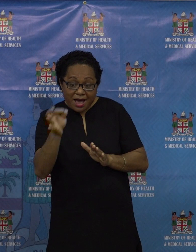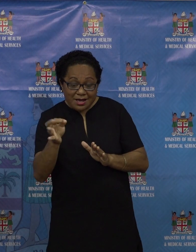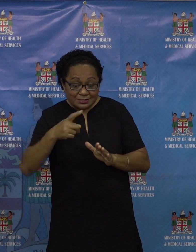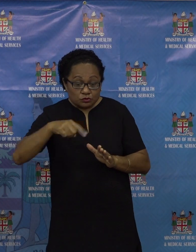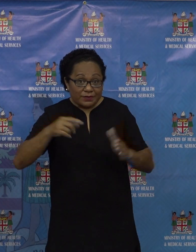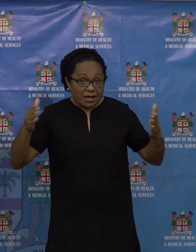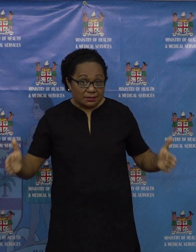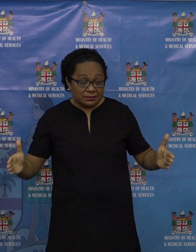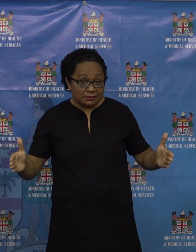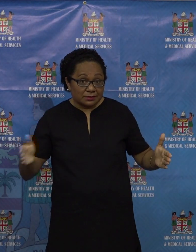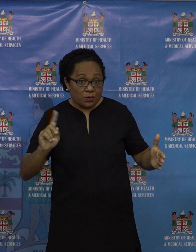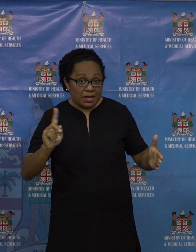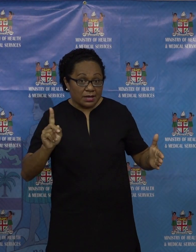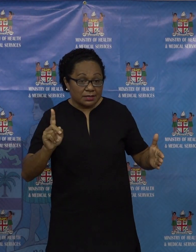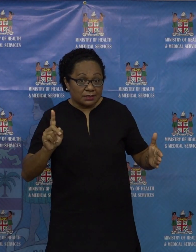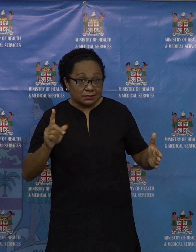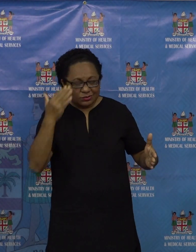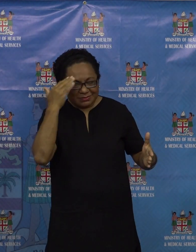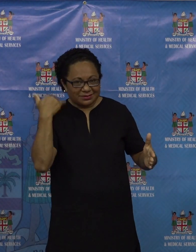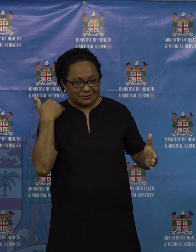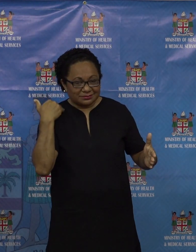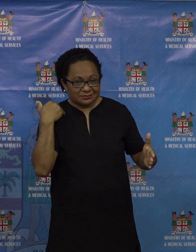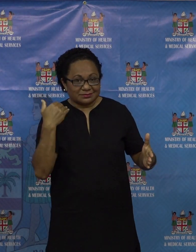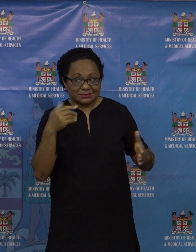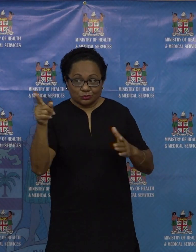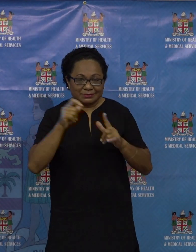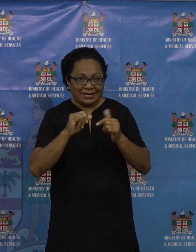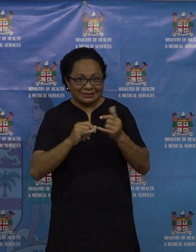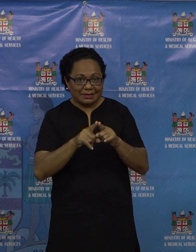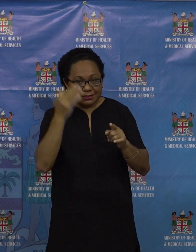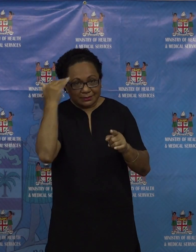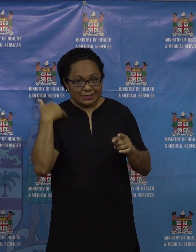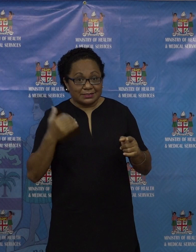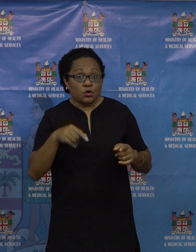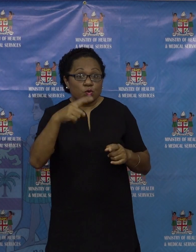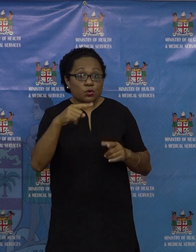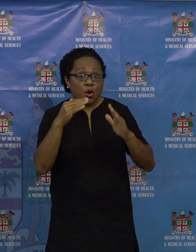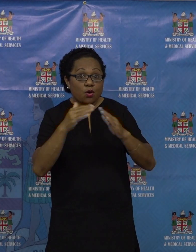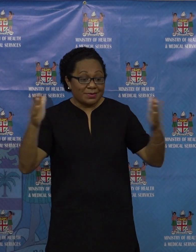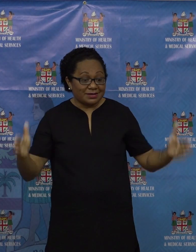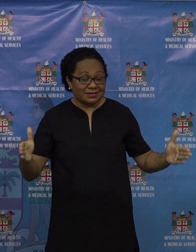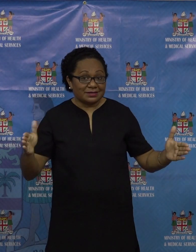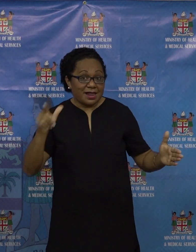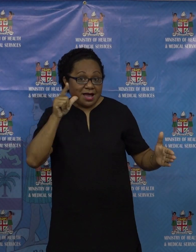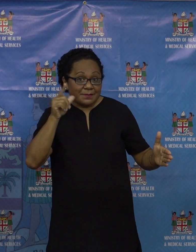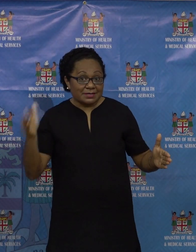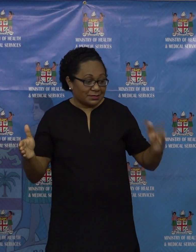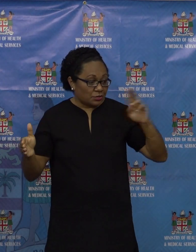Division, reiterating the request from PS, for those living in the Lami, Suva, and